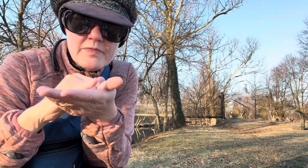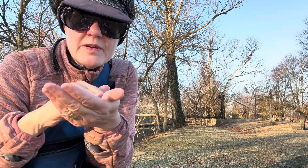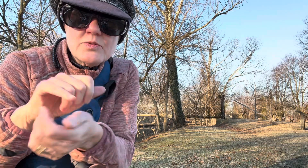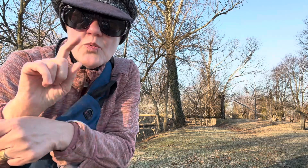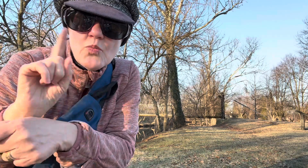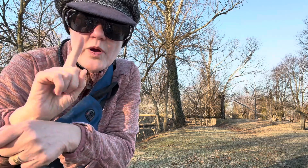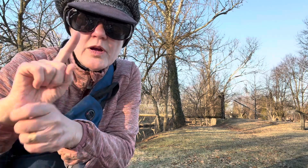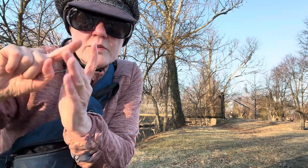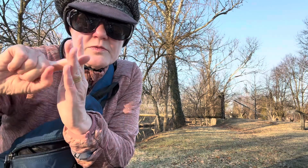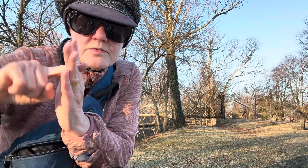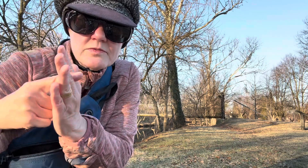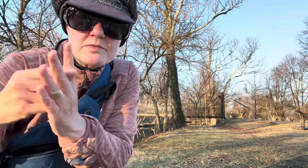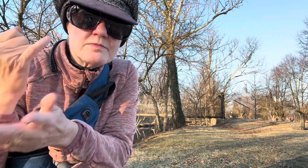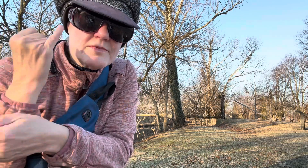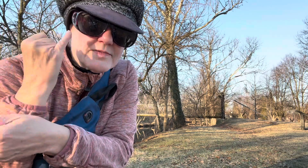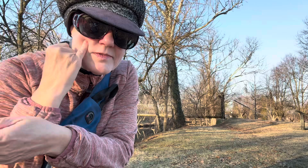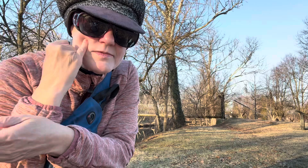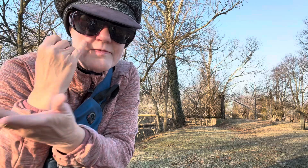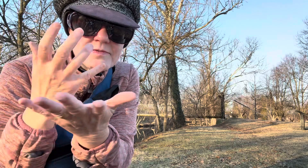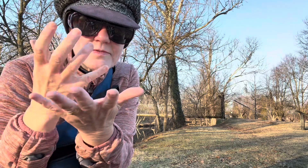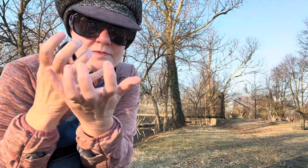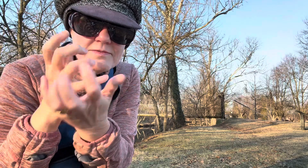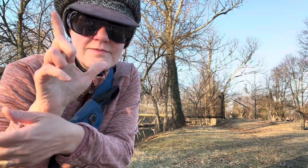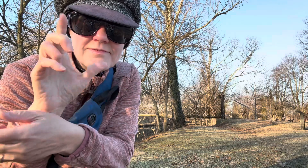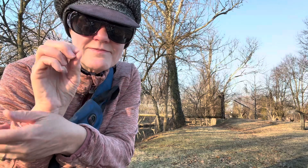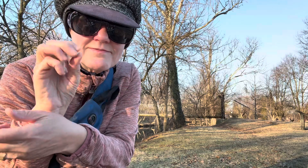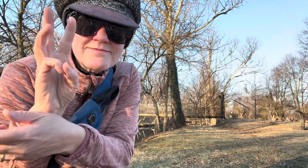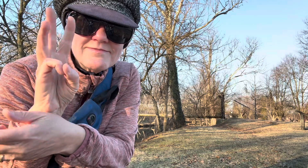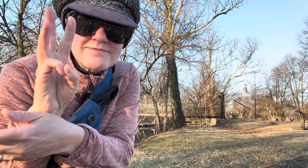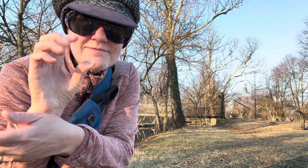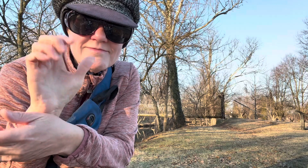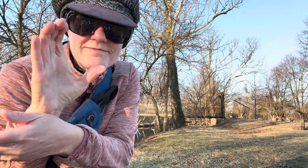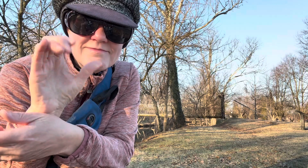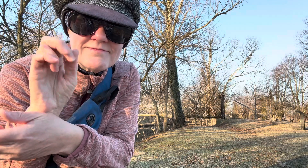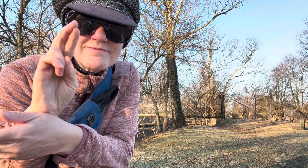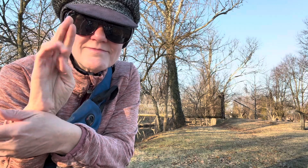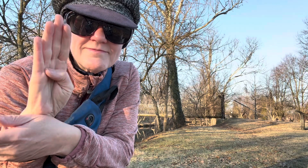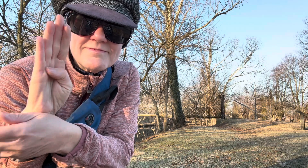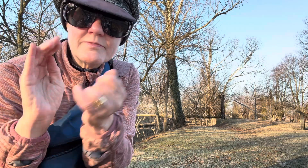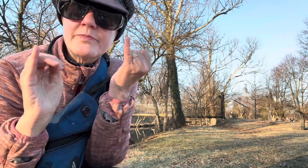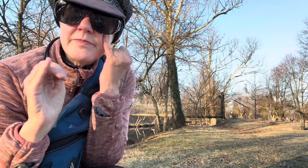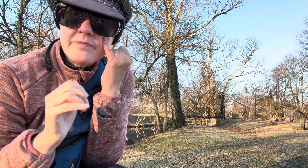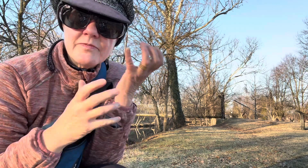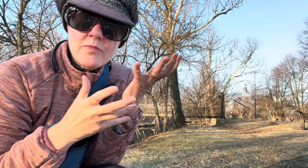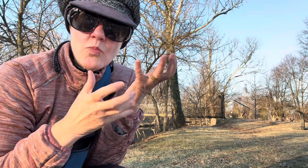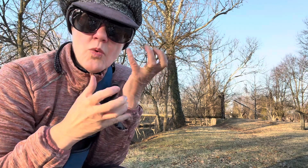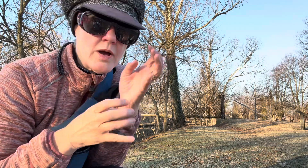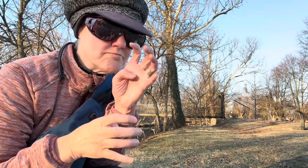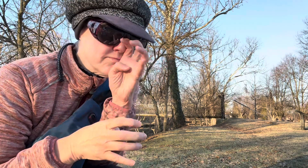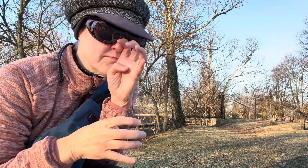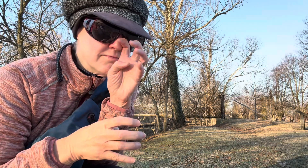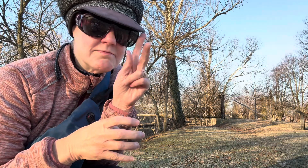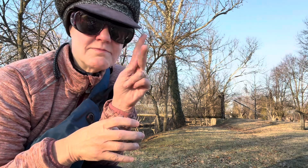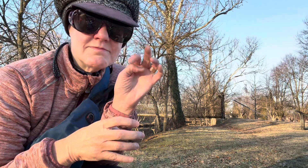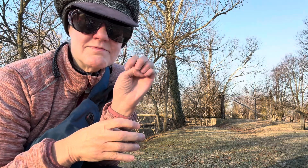less for the whole day. And that's where you want to start if you're wanting to eat low carb. If you're wanting to eat